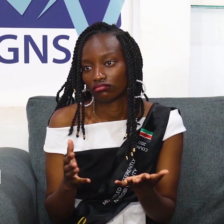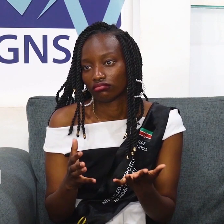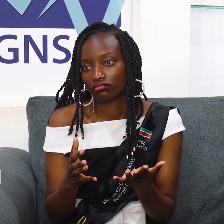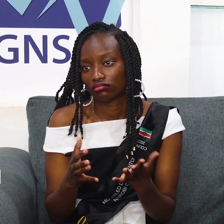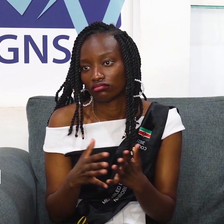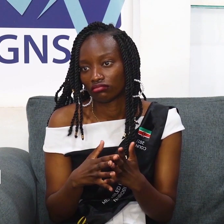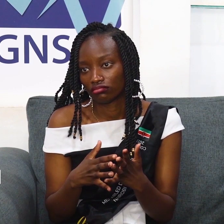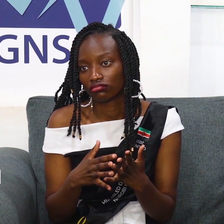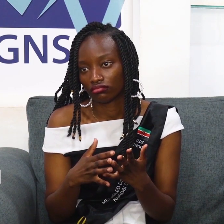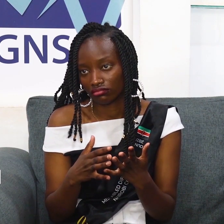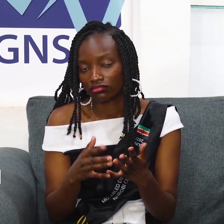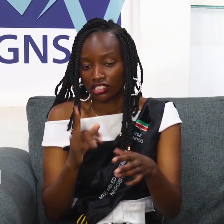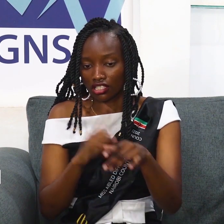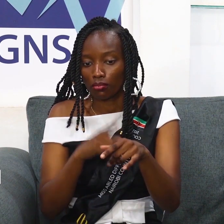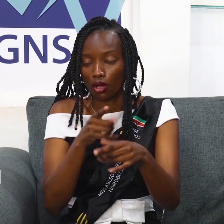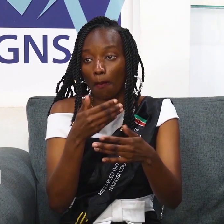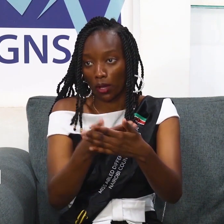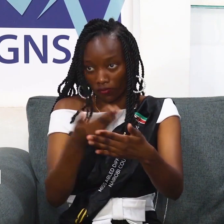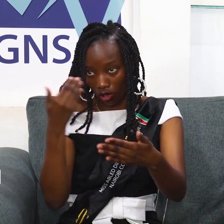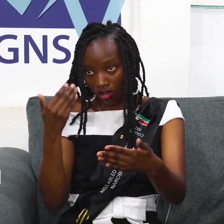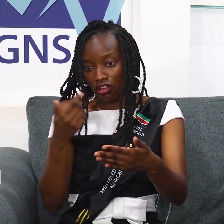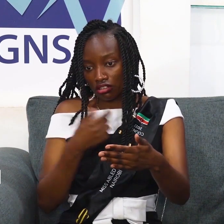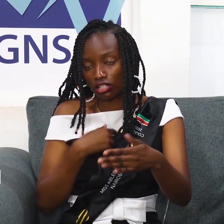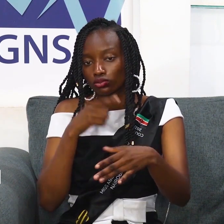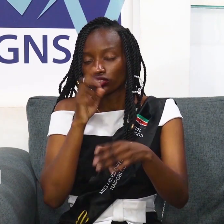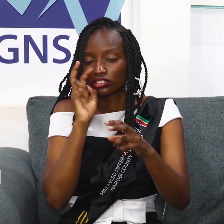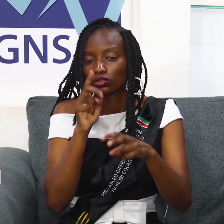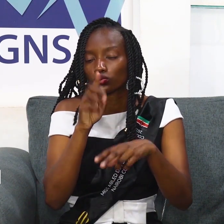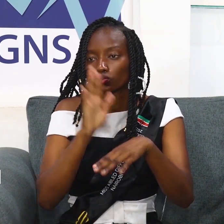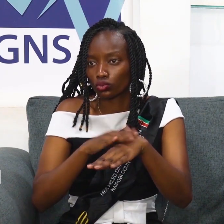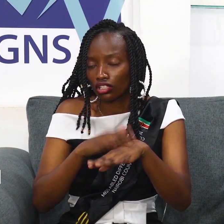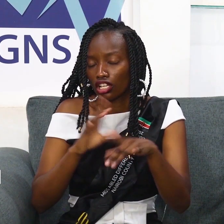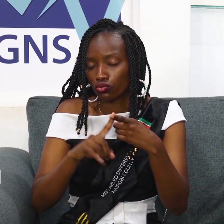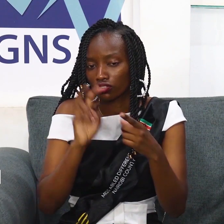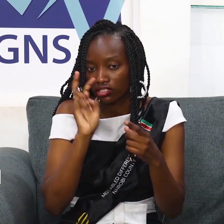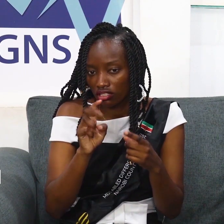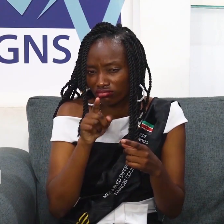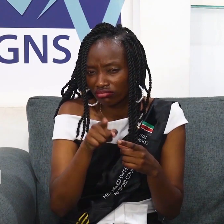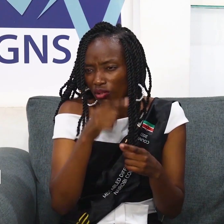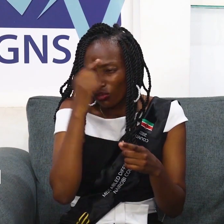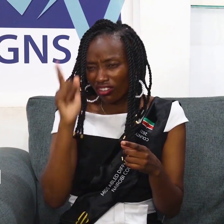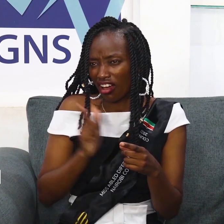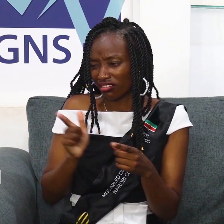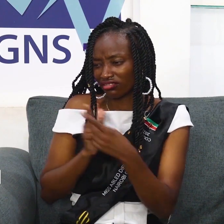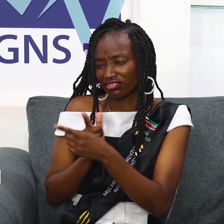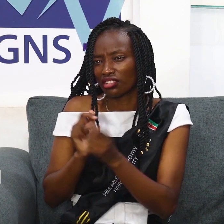Because the teacher was very dangerous. And previously, we had seen like he was a good